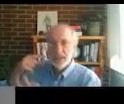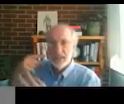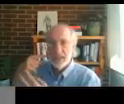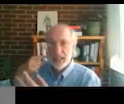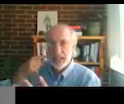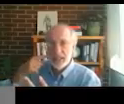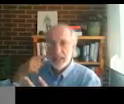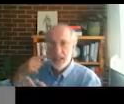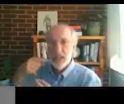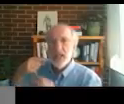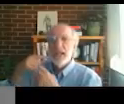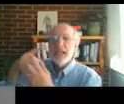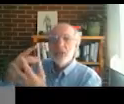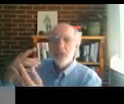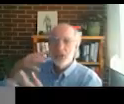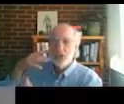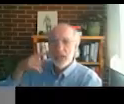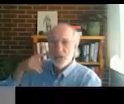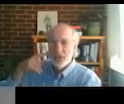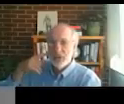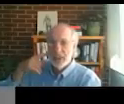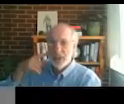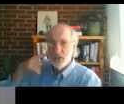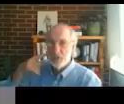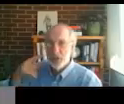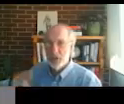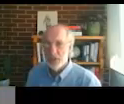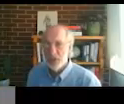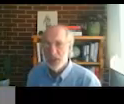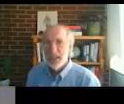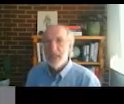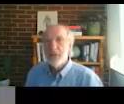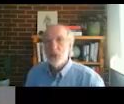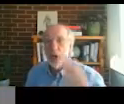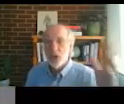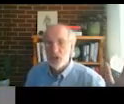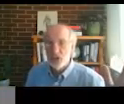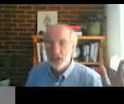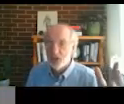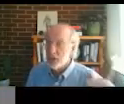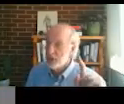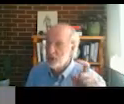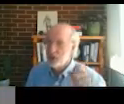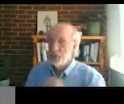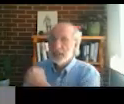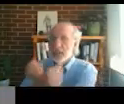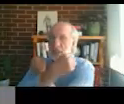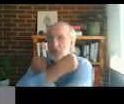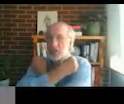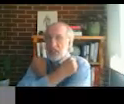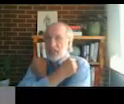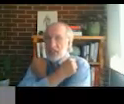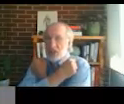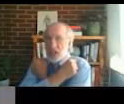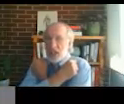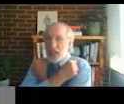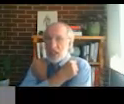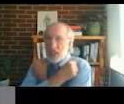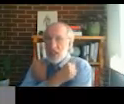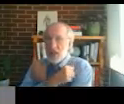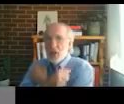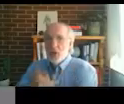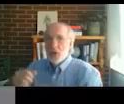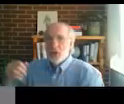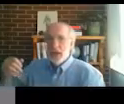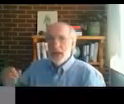them candy. And you can gradually fade those prompts. If you're also teaching, and you should be, other signs such as